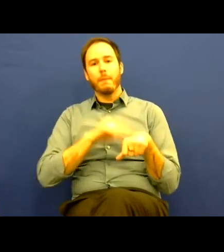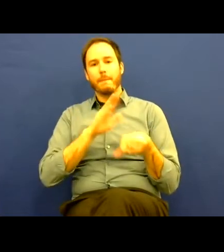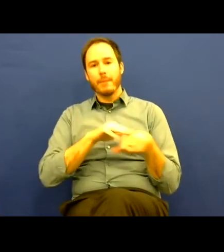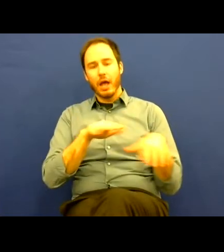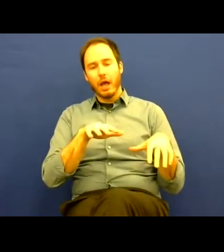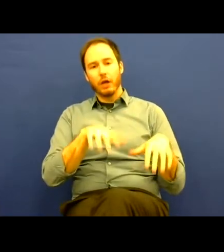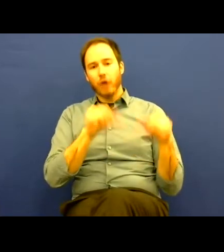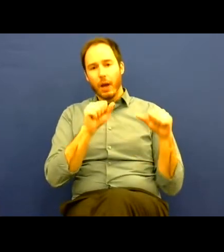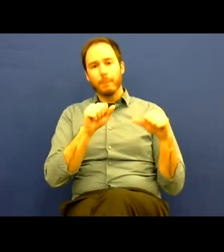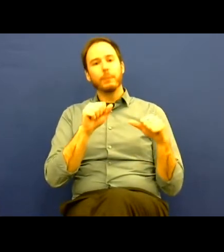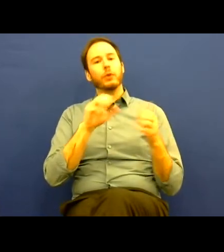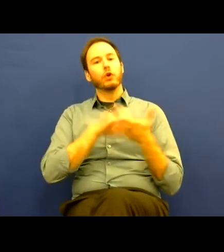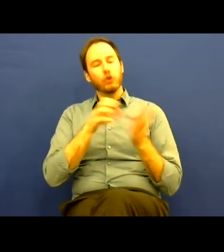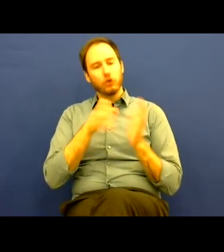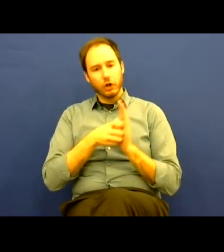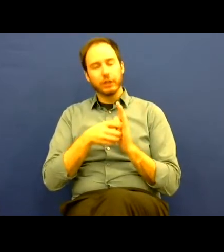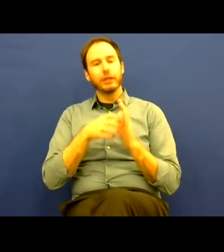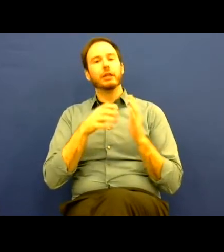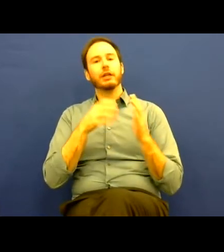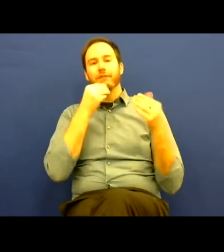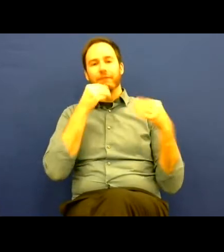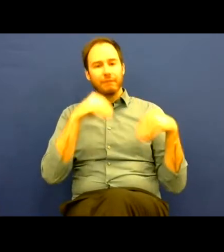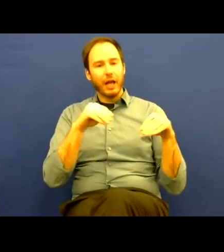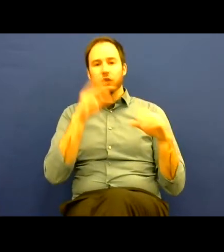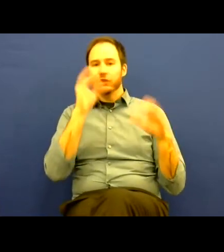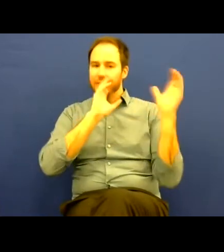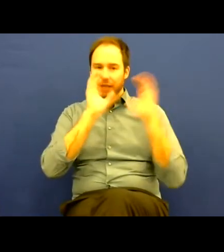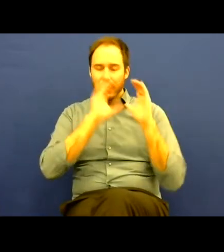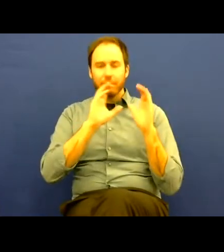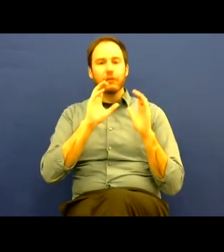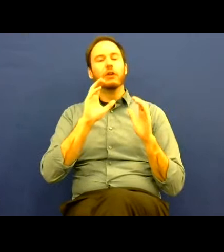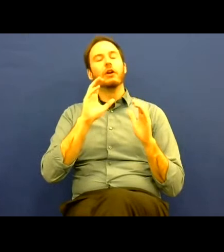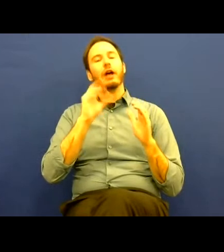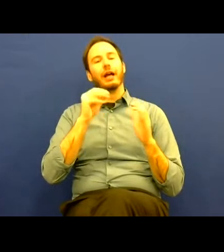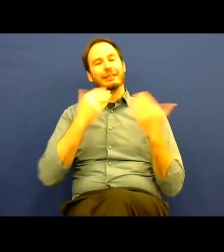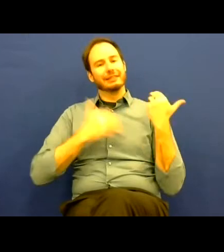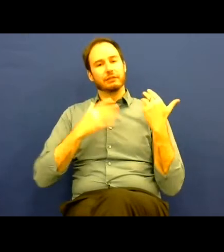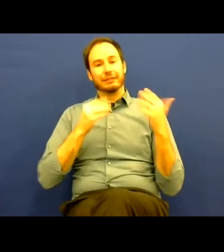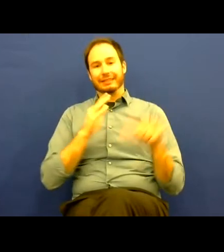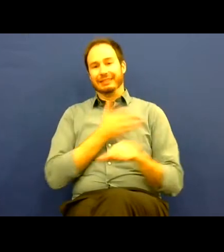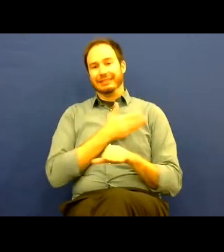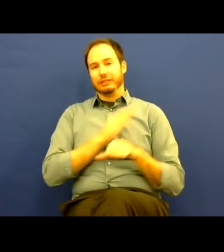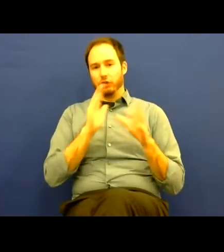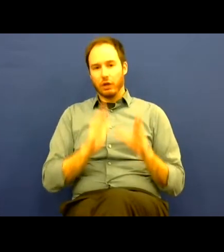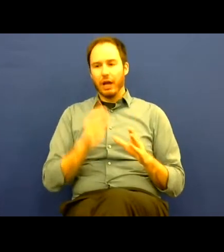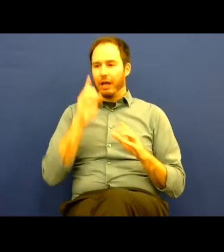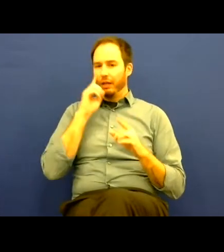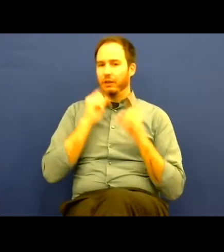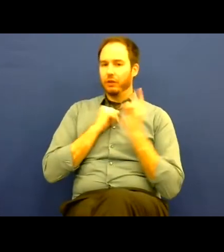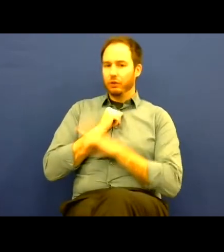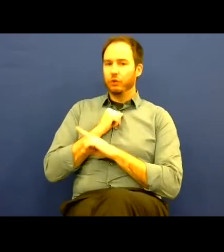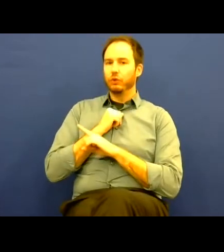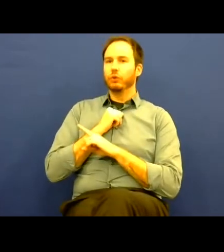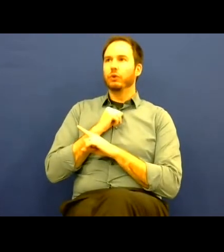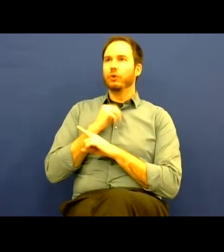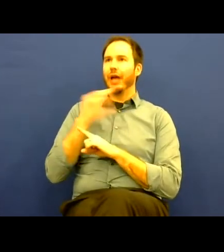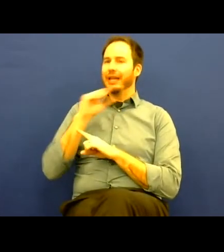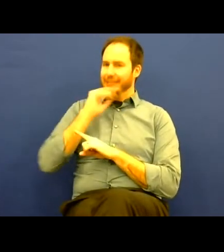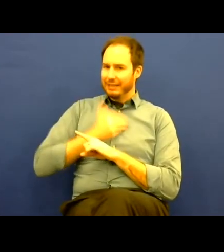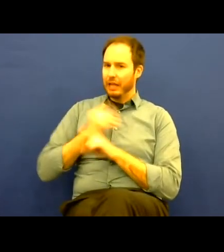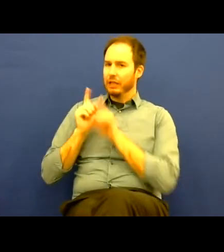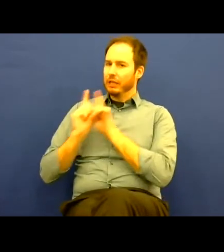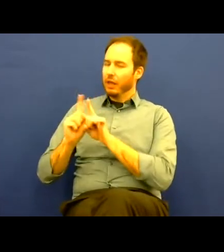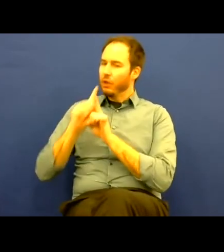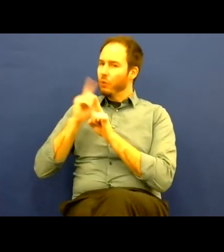cookie decorating, carnival games, vendors, a scavenger hunt, and the RH Singers. Mr. Supervisor, I think you and Santa will be lighting the tree. Is that